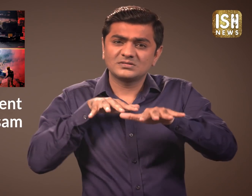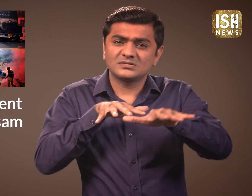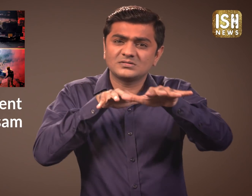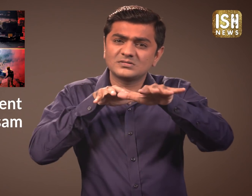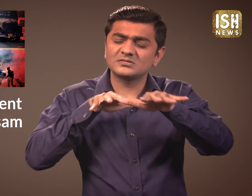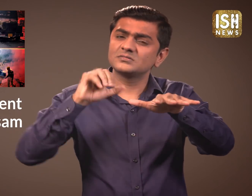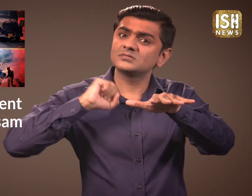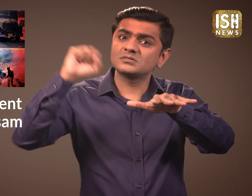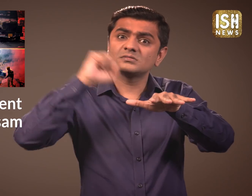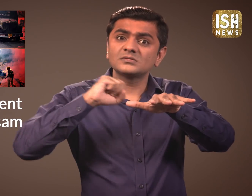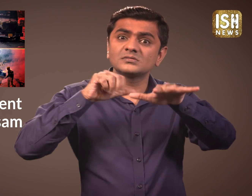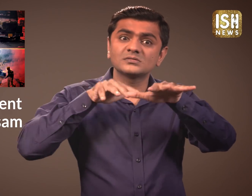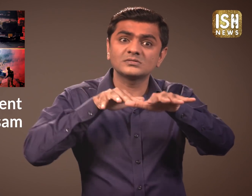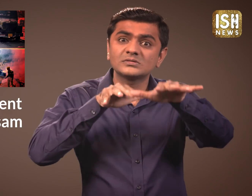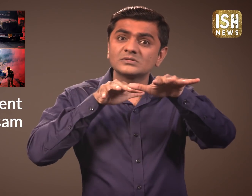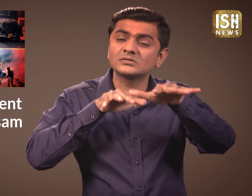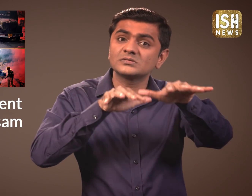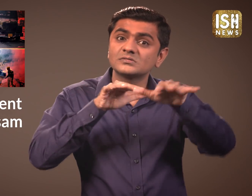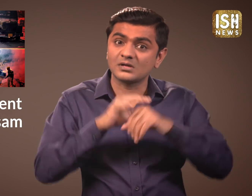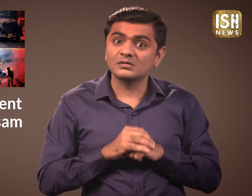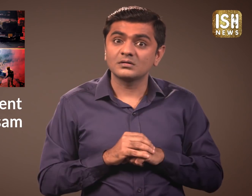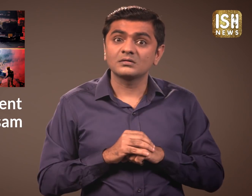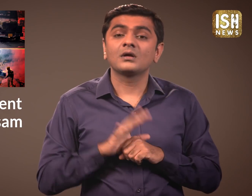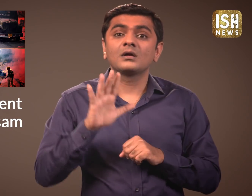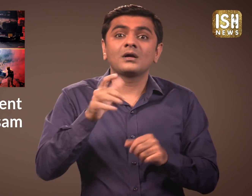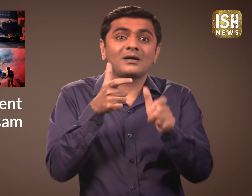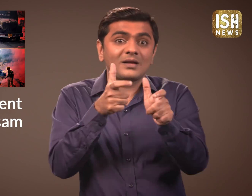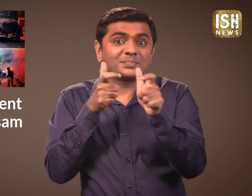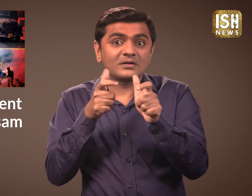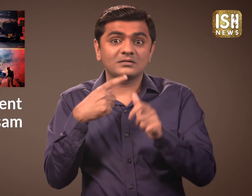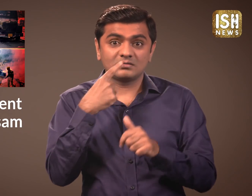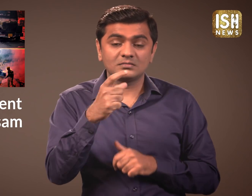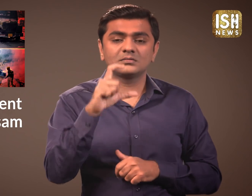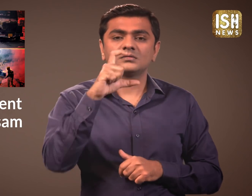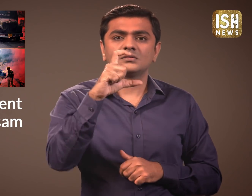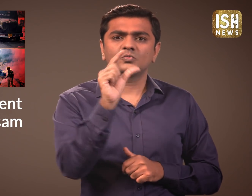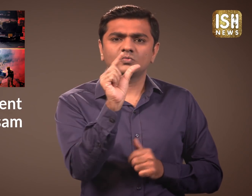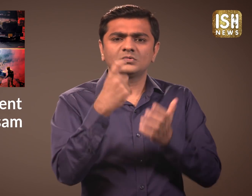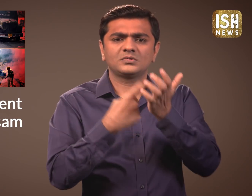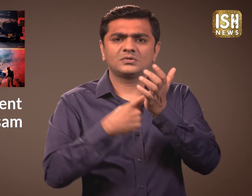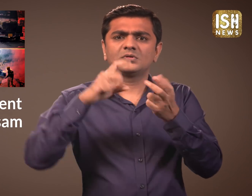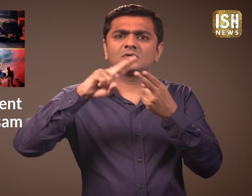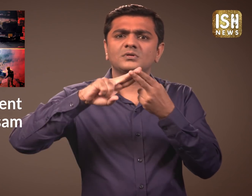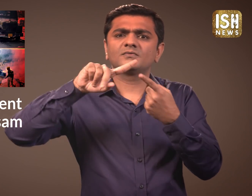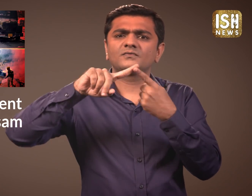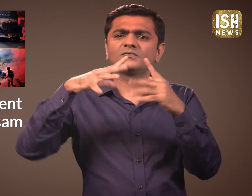Since many were protesting, the army had announced a curfew.